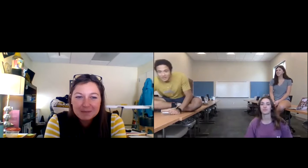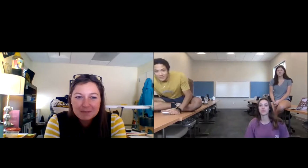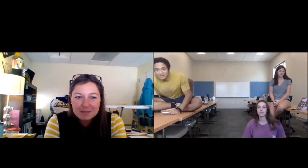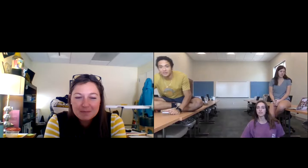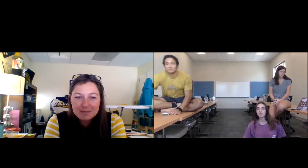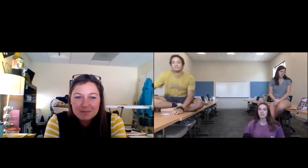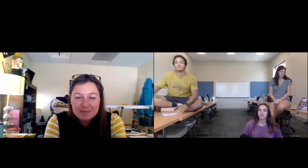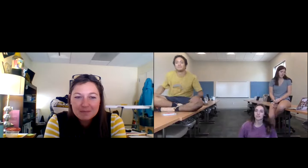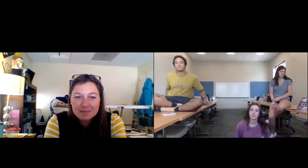So,